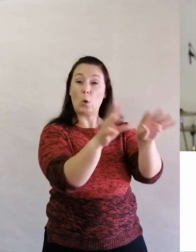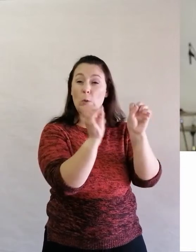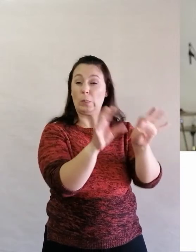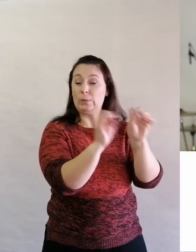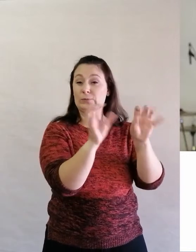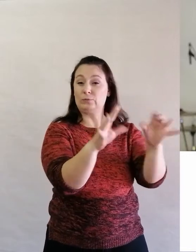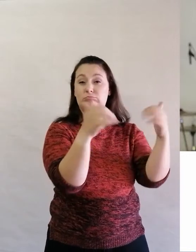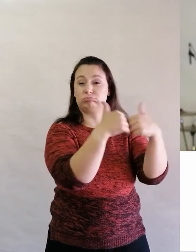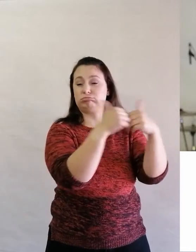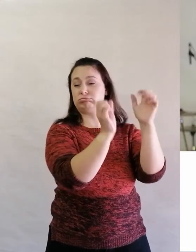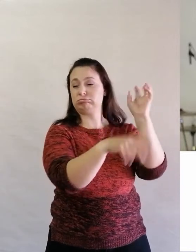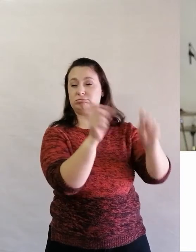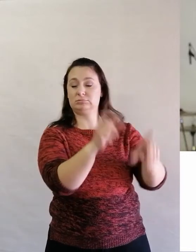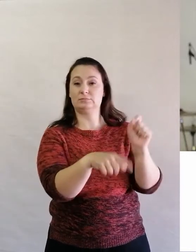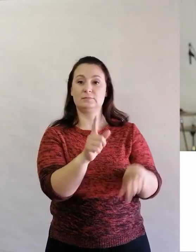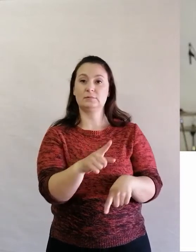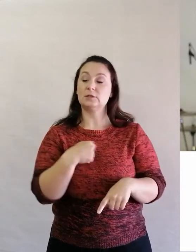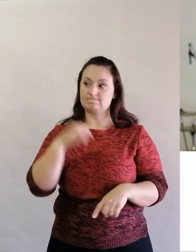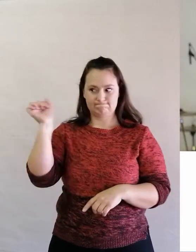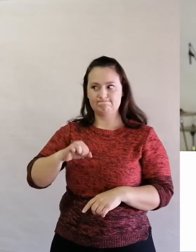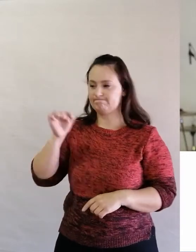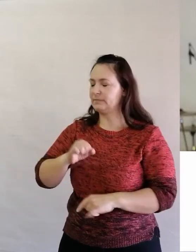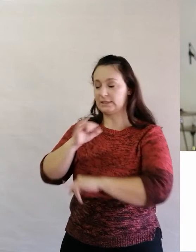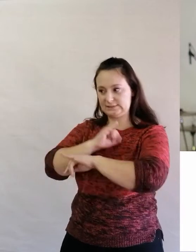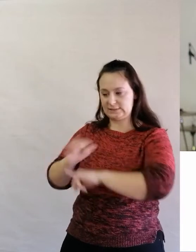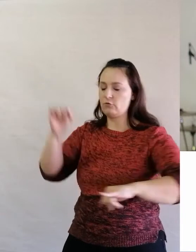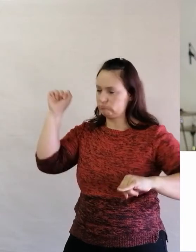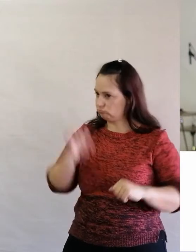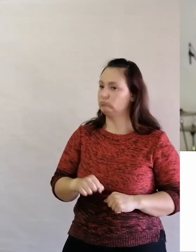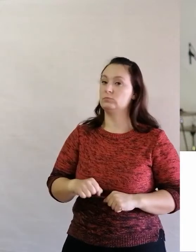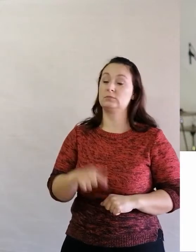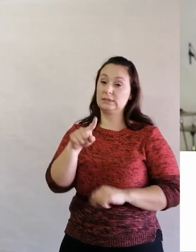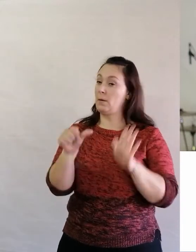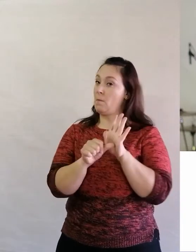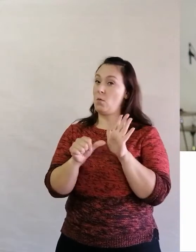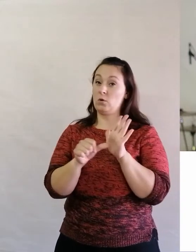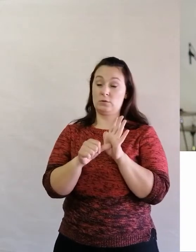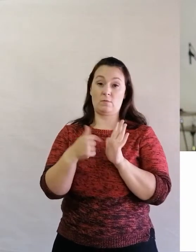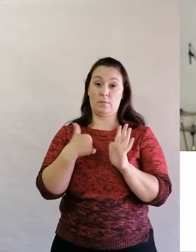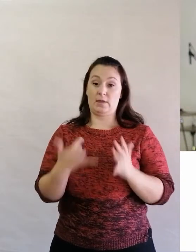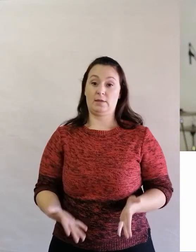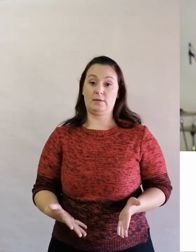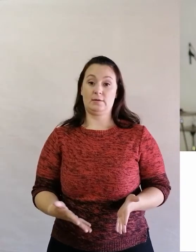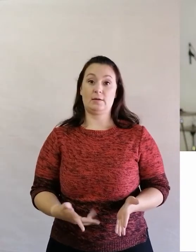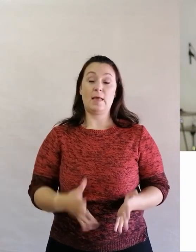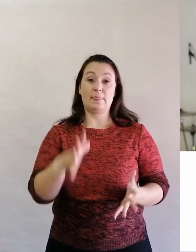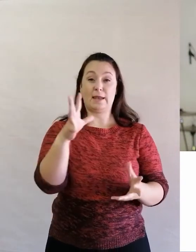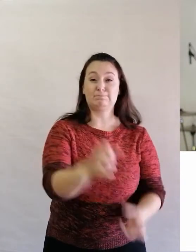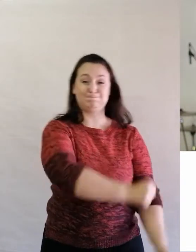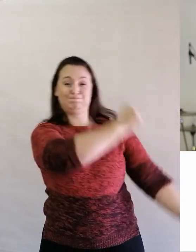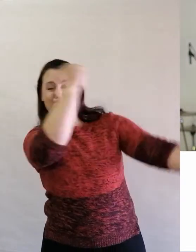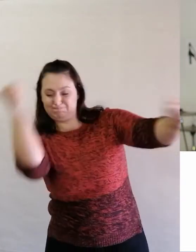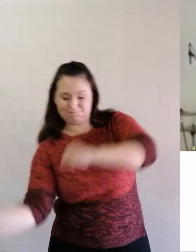the toilet and so on. And I said, yeah, I'm dead serious about this. This is an important moment for me. And before I knew it, he had got hold of me